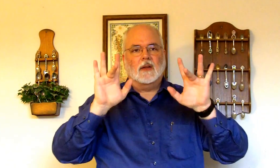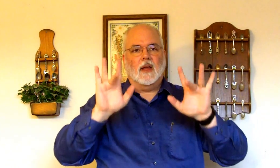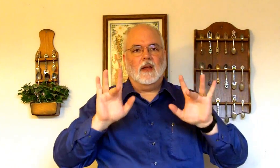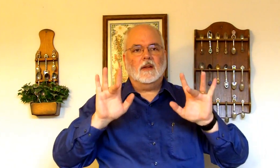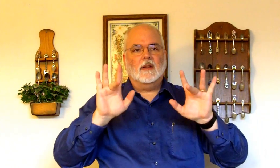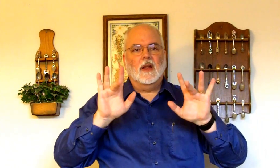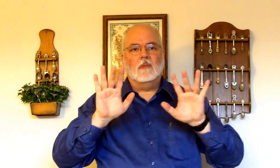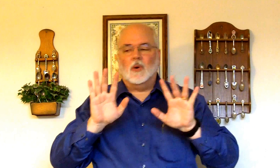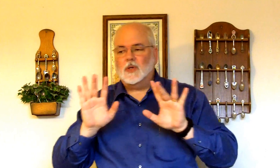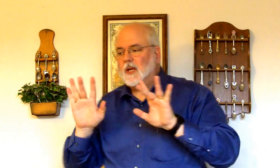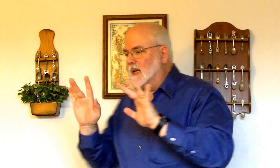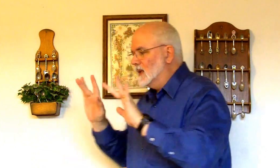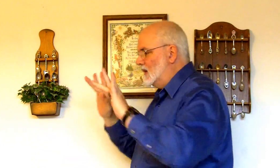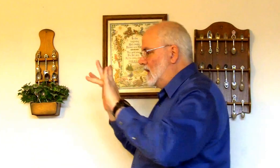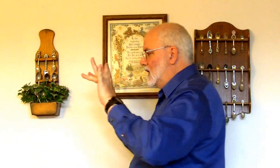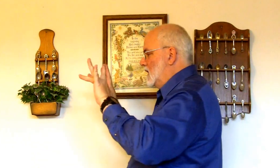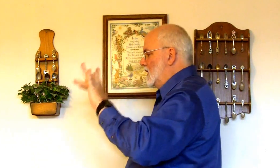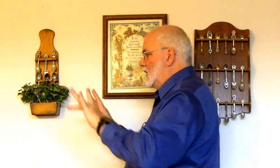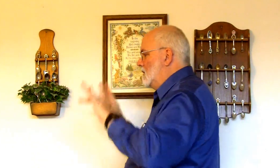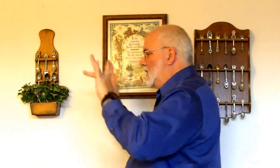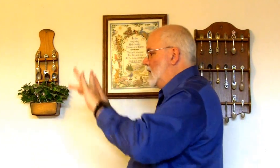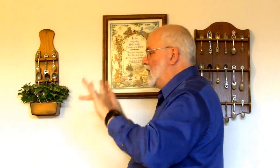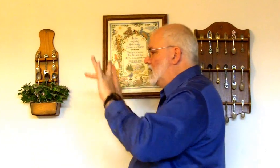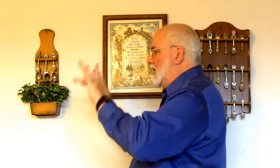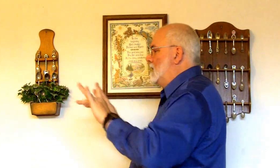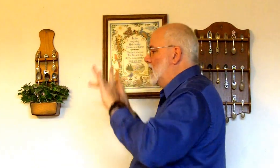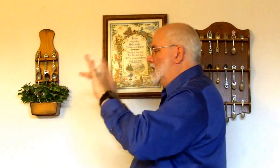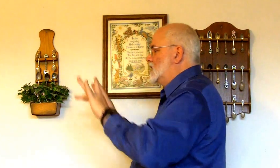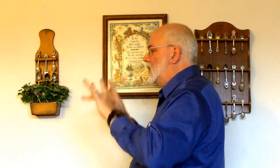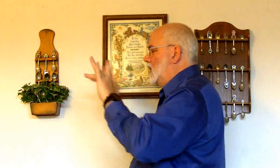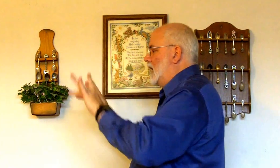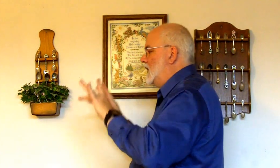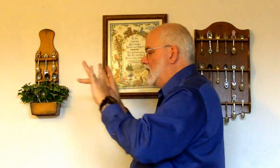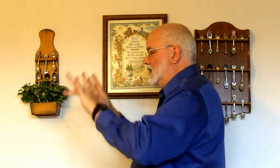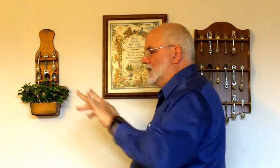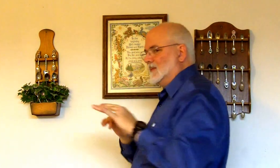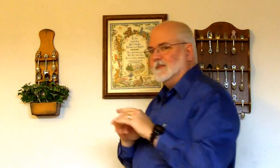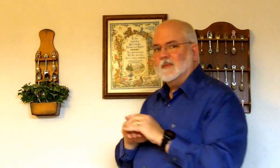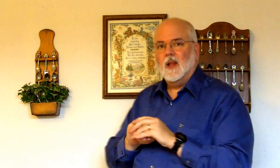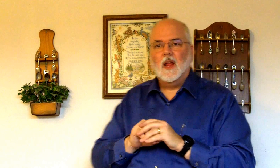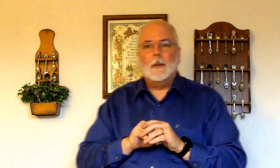Okay. Mercy is middle fingers, kind of making a little circle out here.